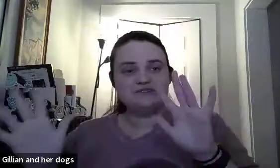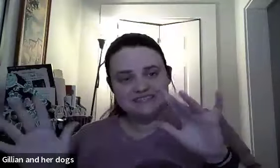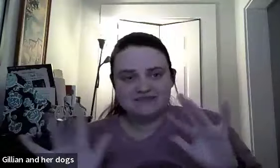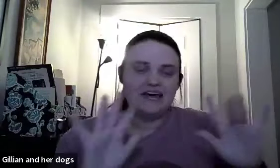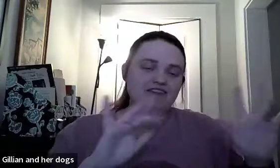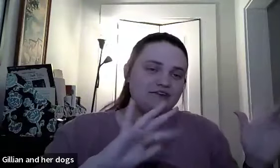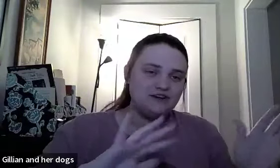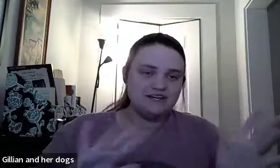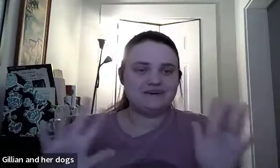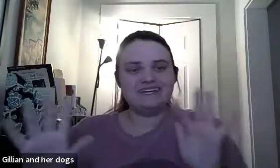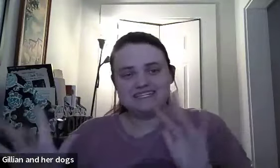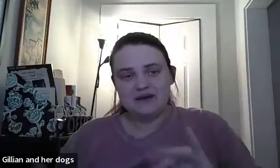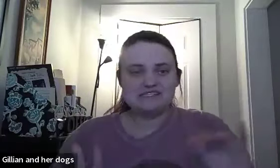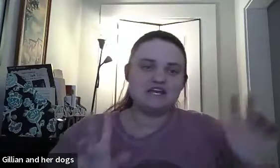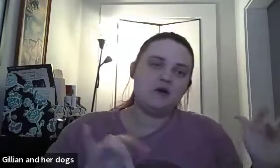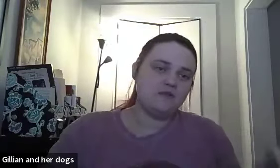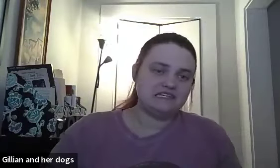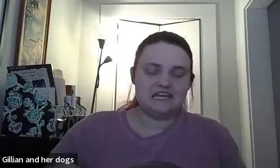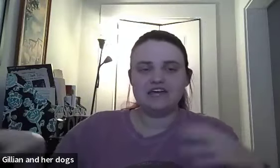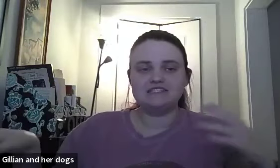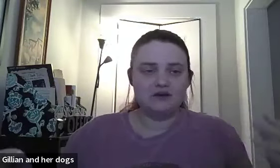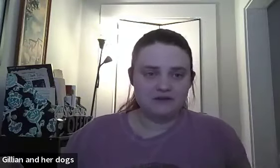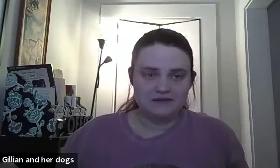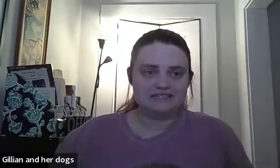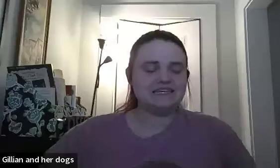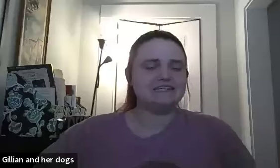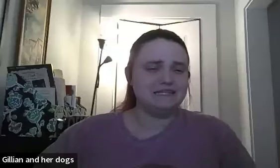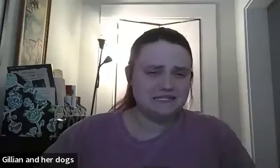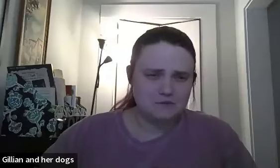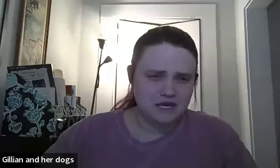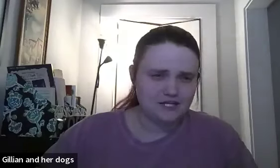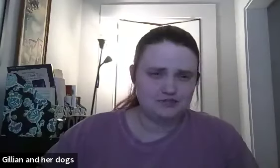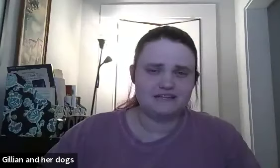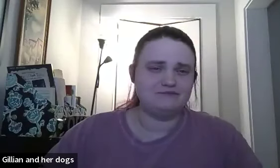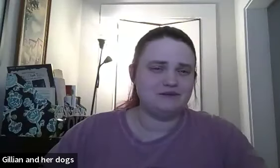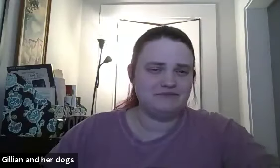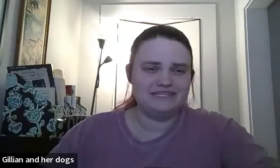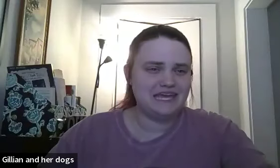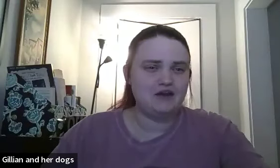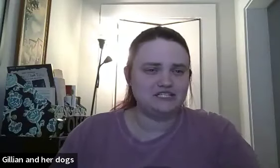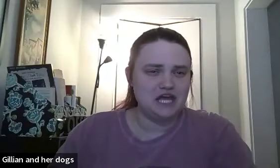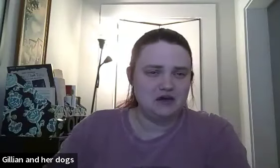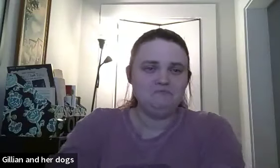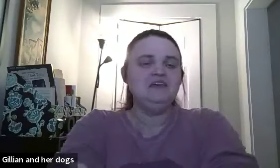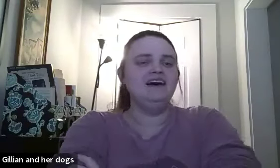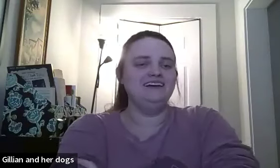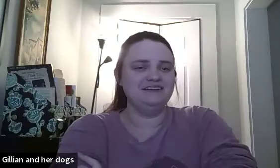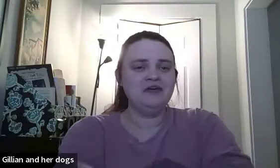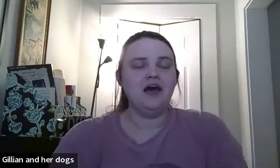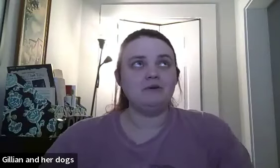use it. I love talking to my kids about snow and they say that's not real. And I say, yes, it is. Oh my gosh, you guys have been missing out on snow. I